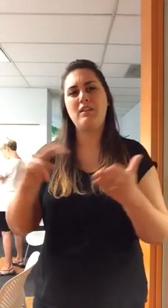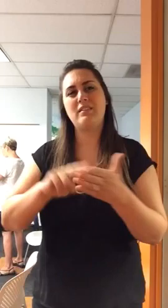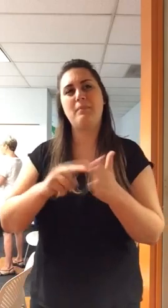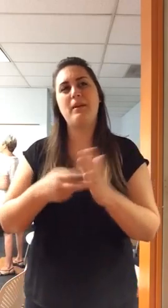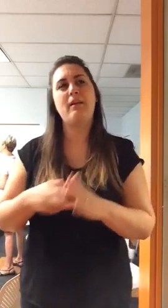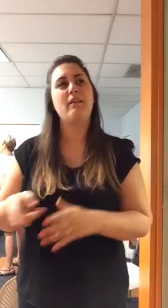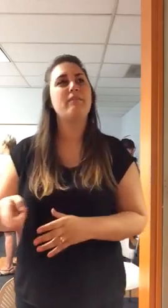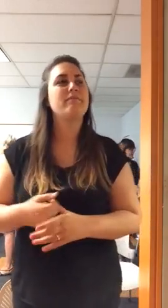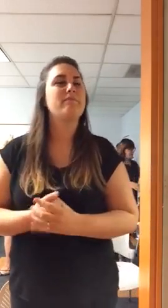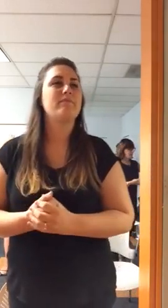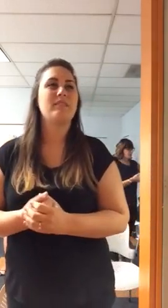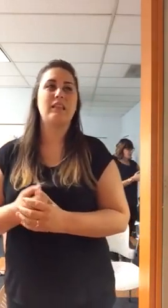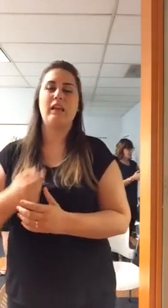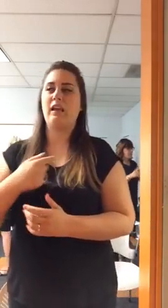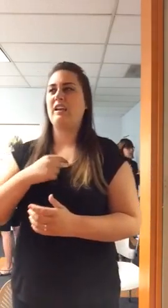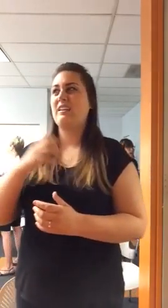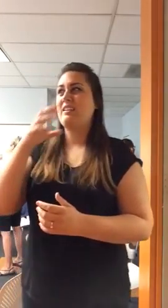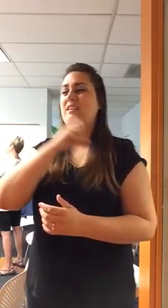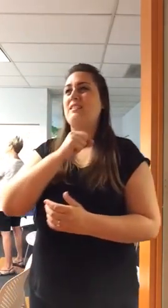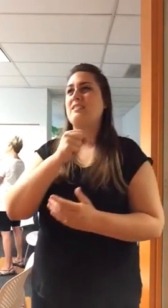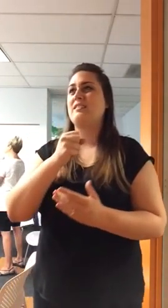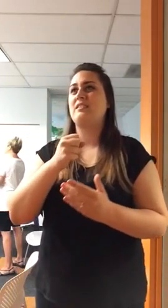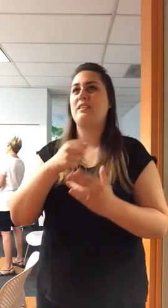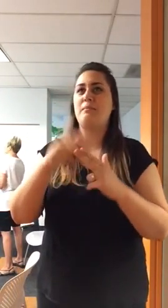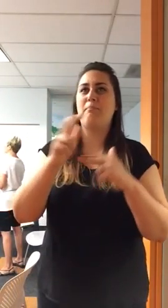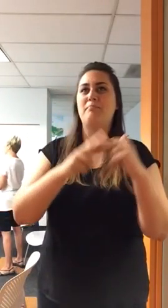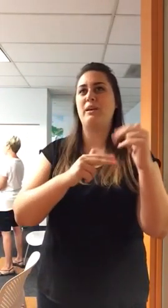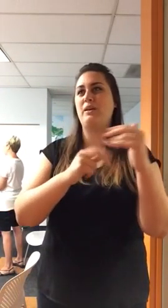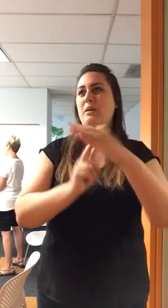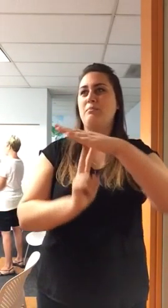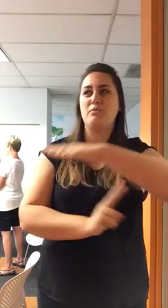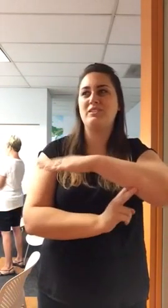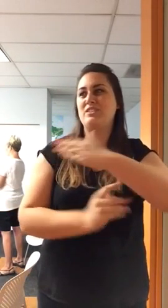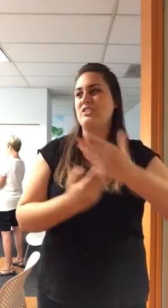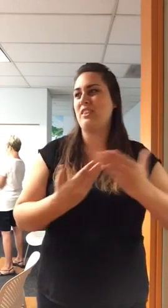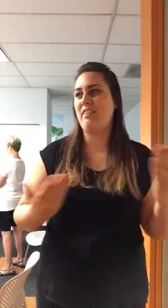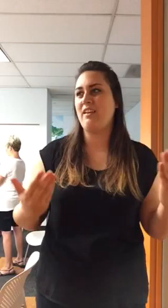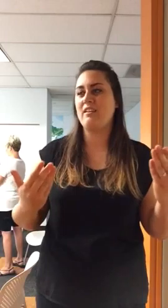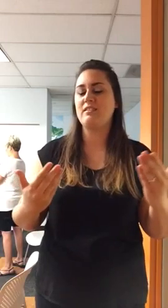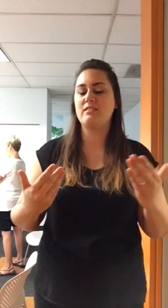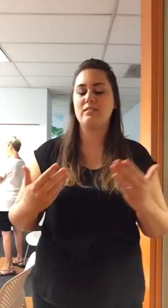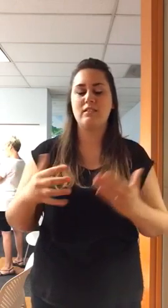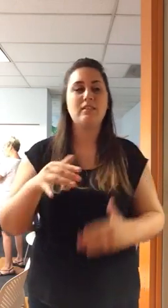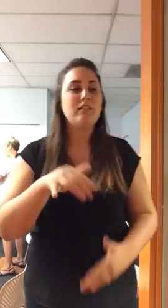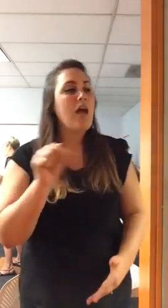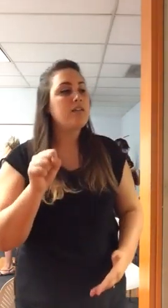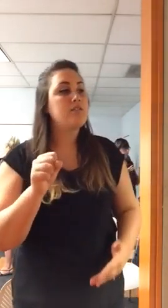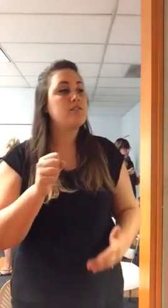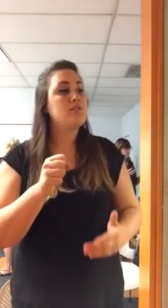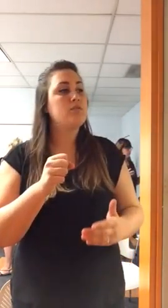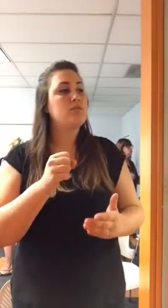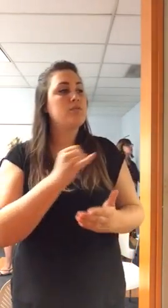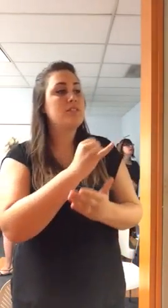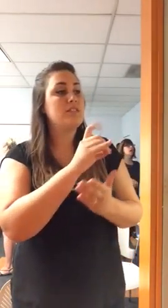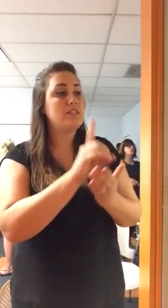do? I guess they construct and like build like bridges and stuff. Yeah, right. You guys design, and you're not the actual construction workers, but